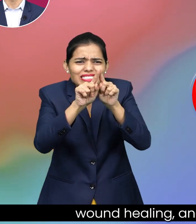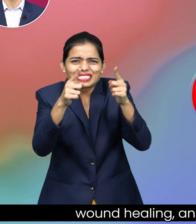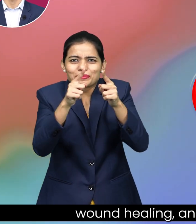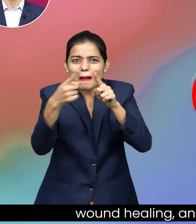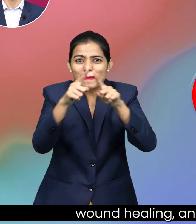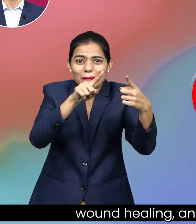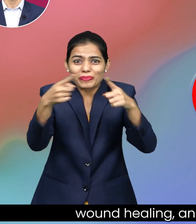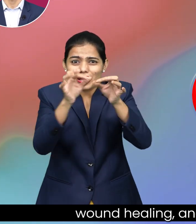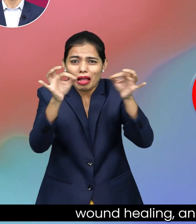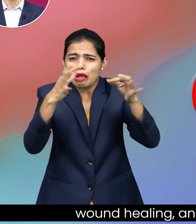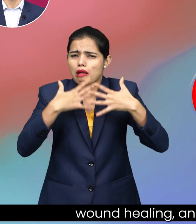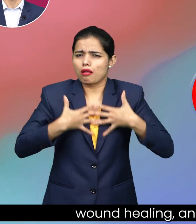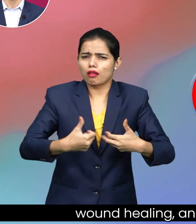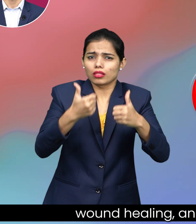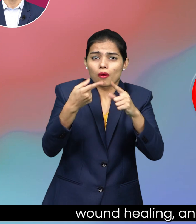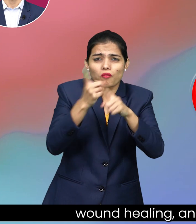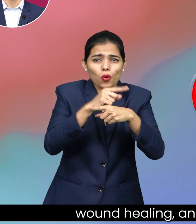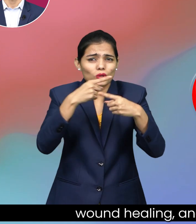etc.